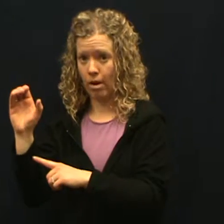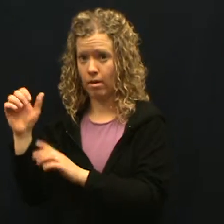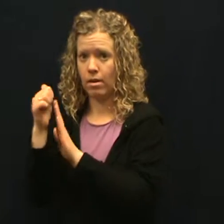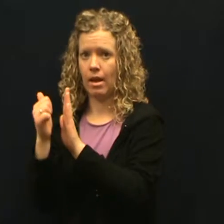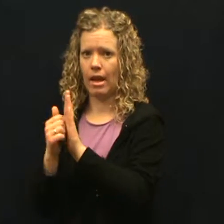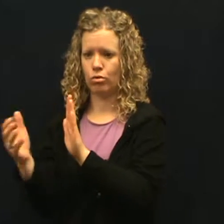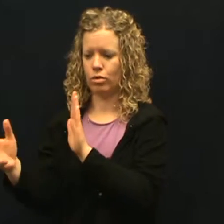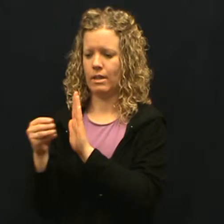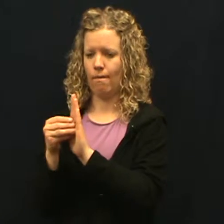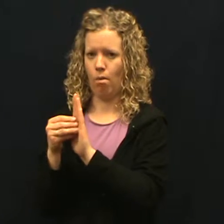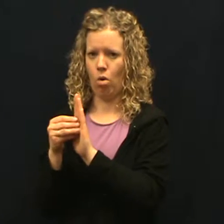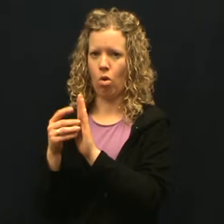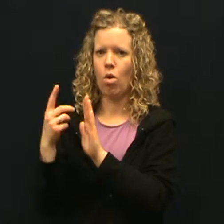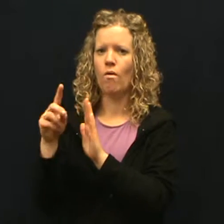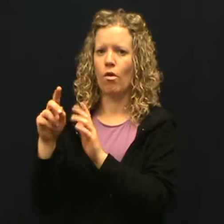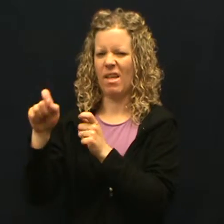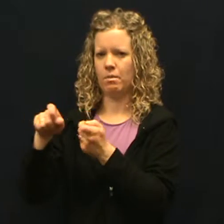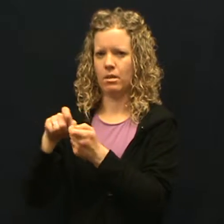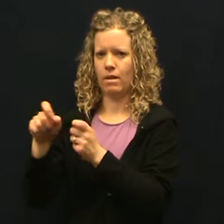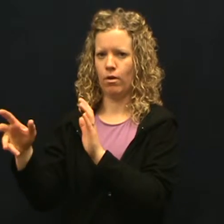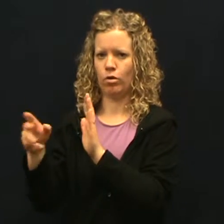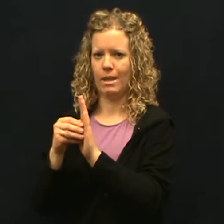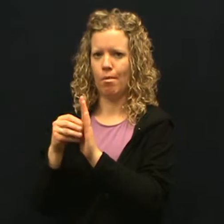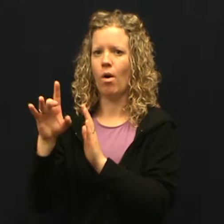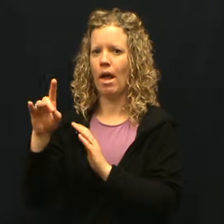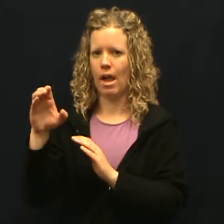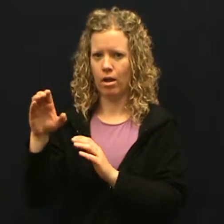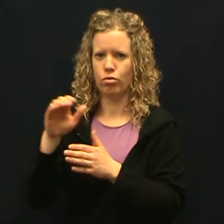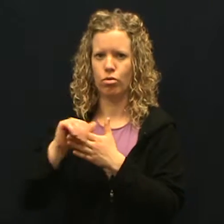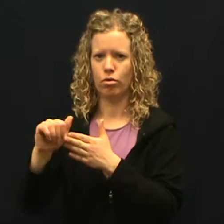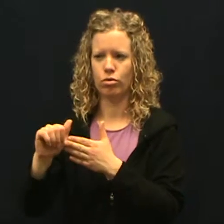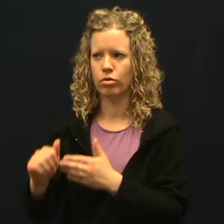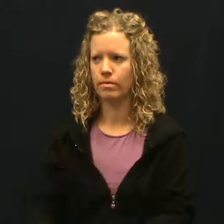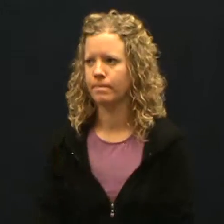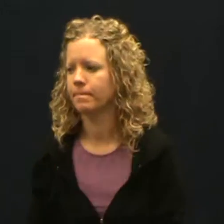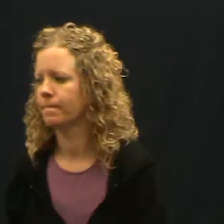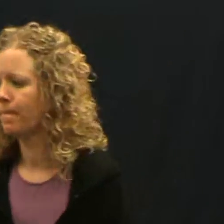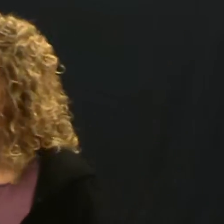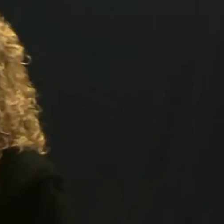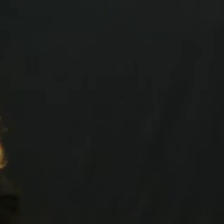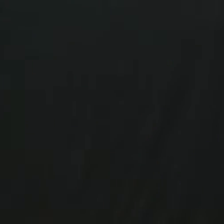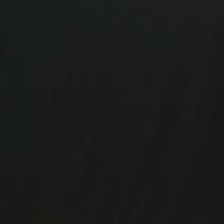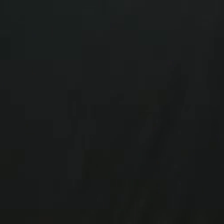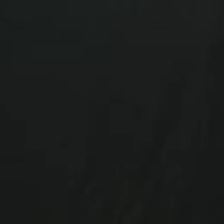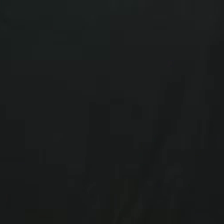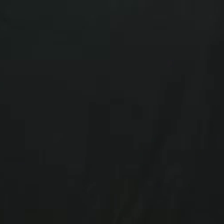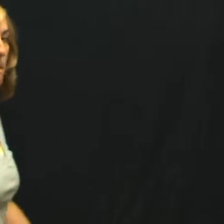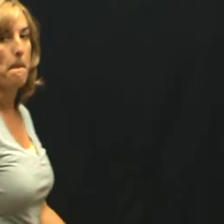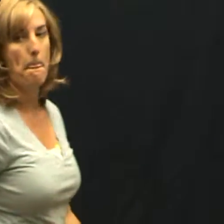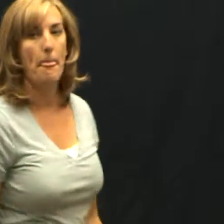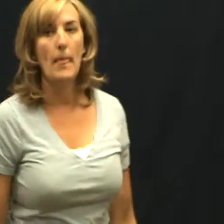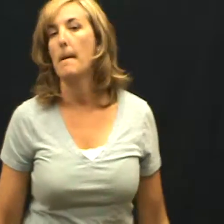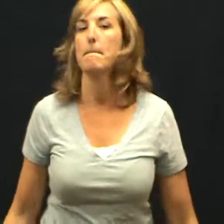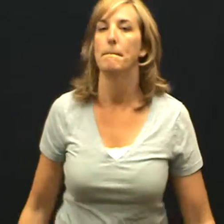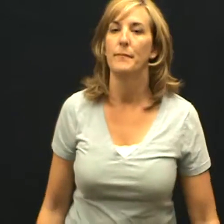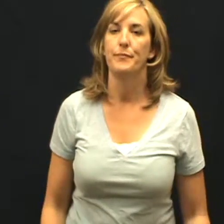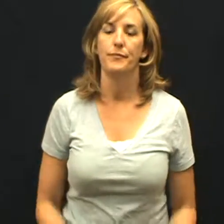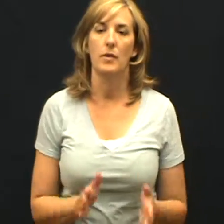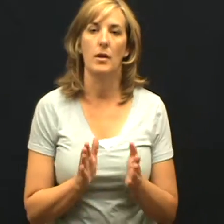amount of that specific receivable, which is $800. So this slide might look a little